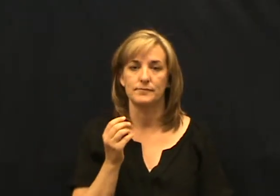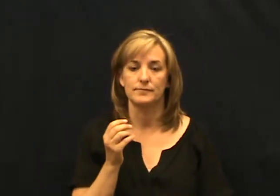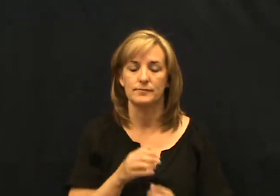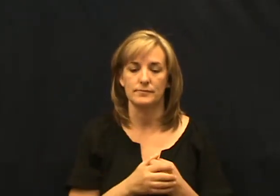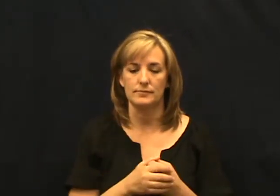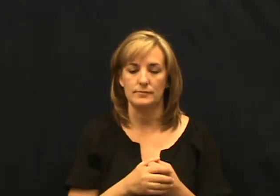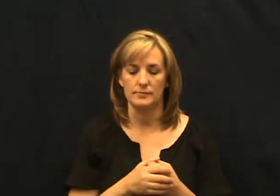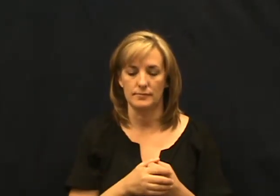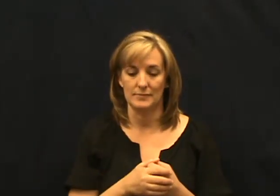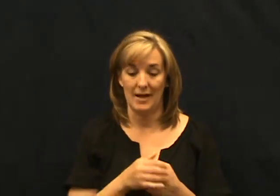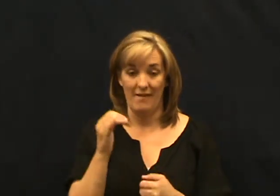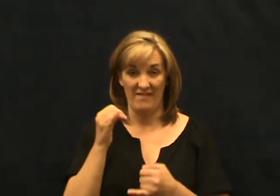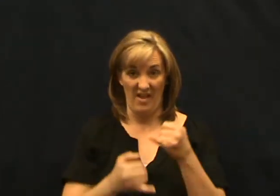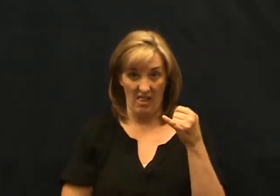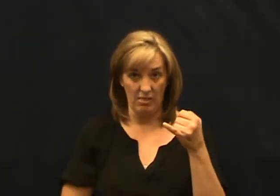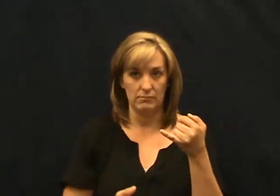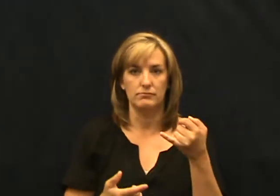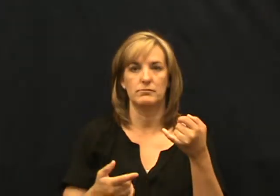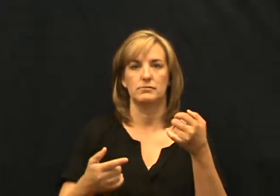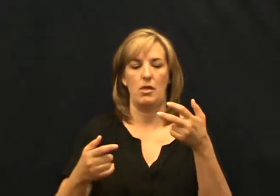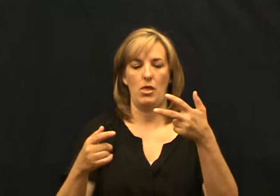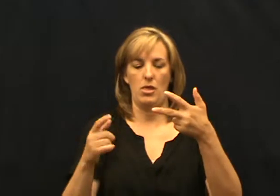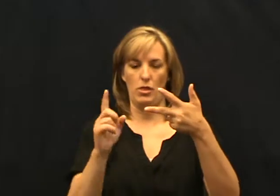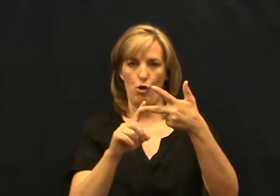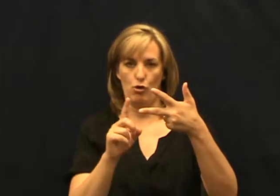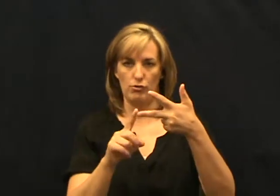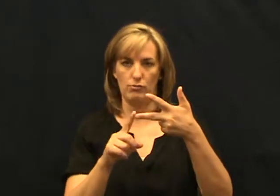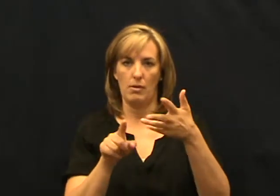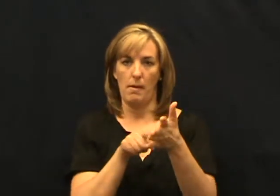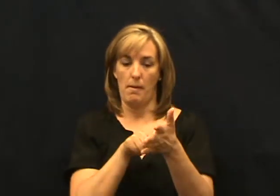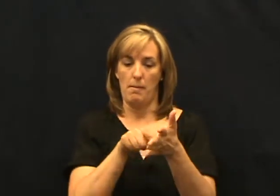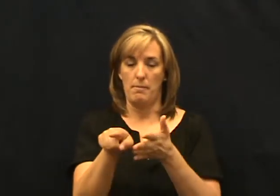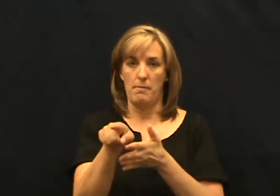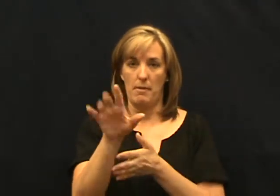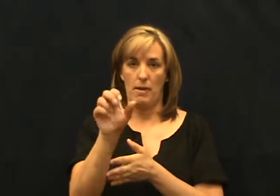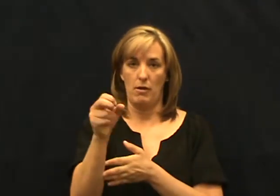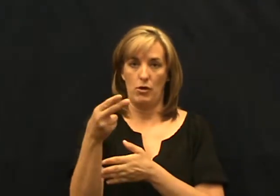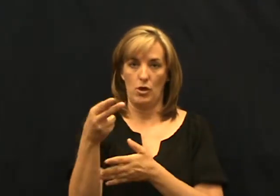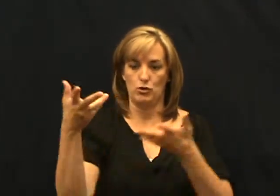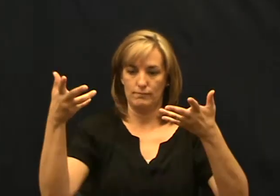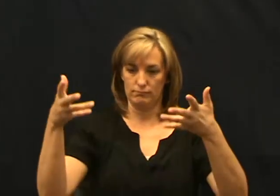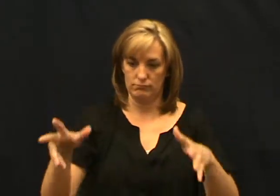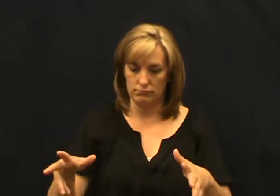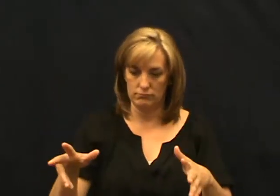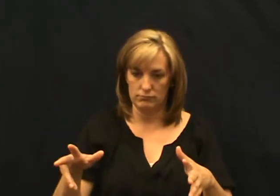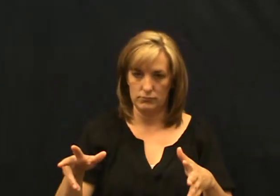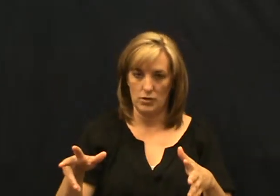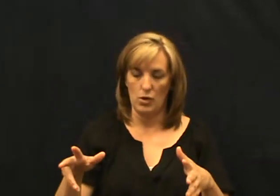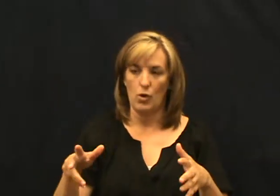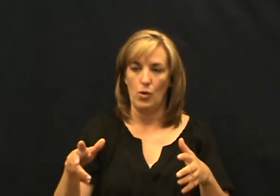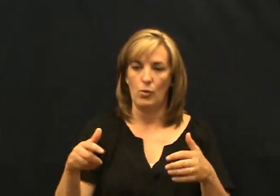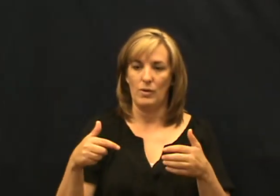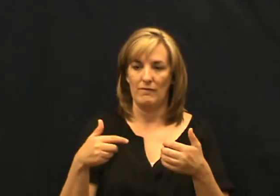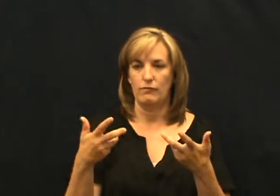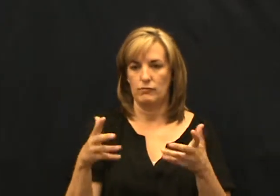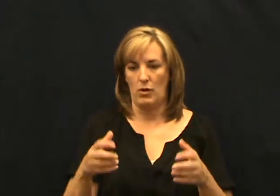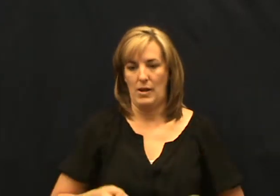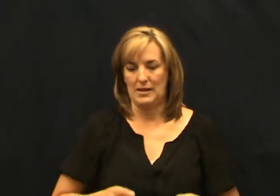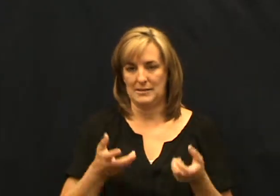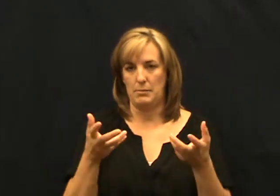point there, we can pay cash after we've incurred the expense. So if we incur an expense in